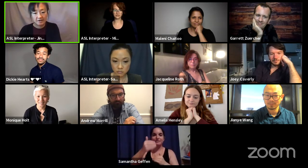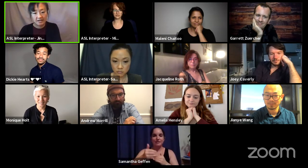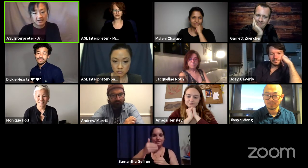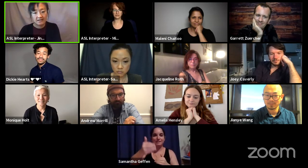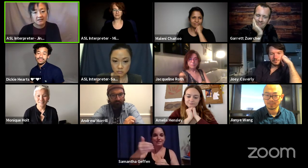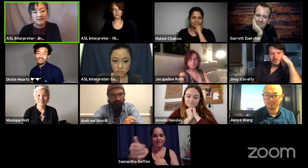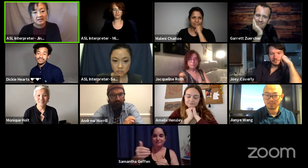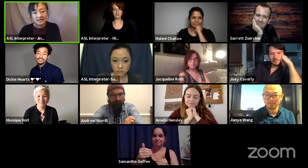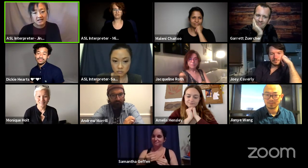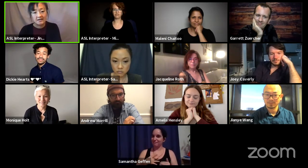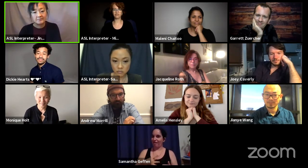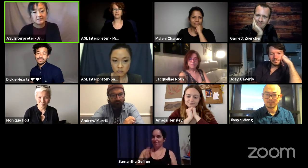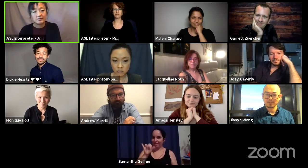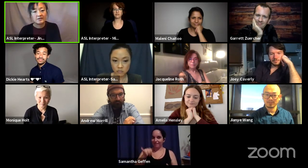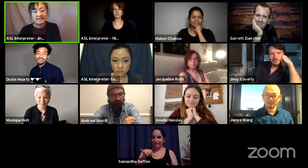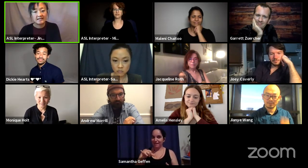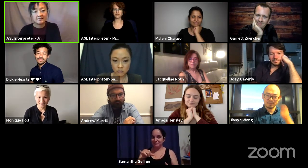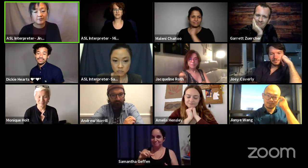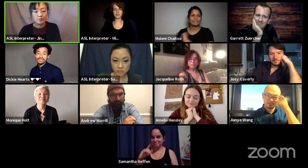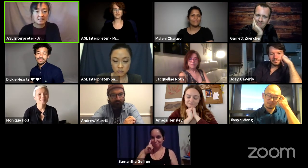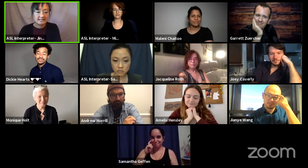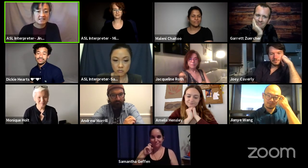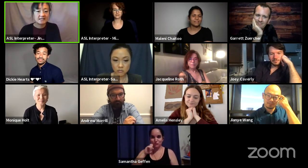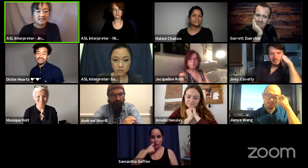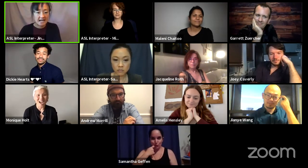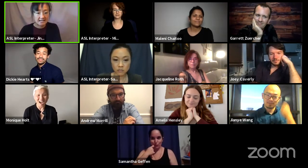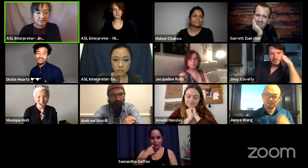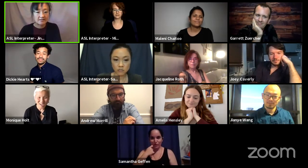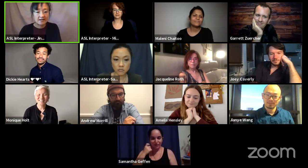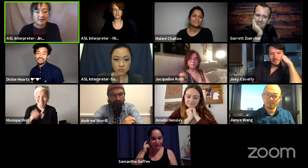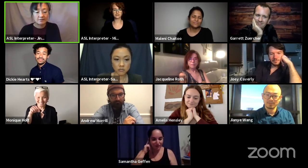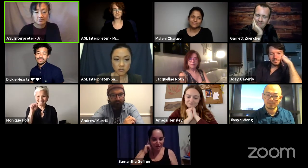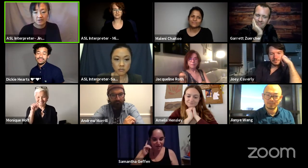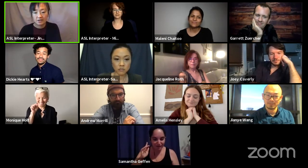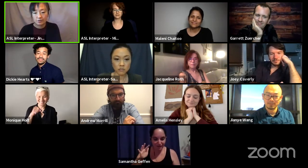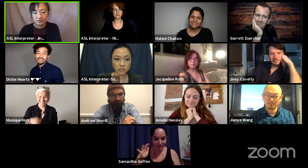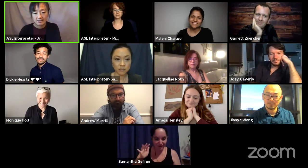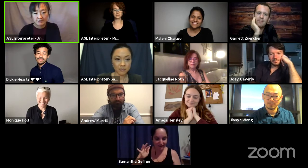disappearing. So leading from one scene to the next. So I thought that was a really cool transition.